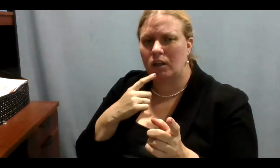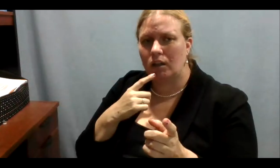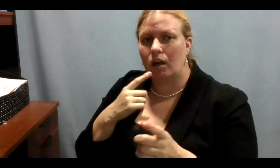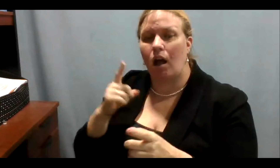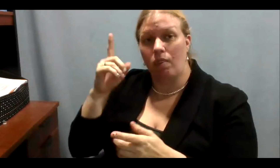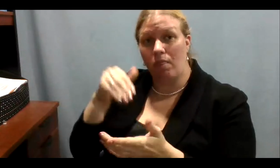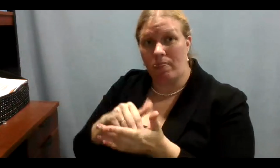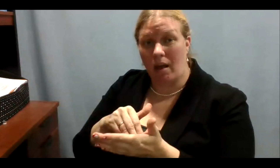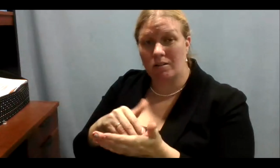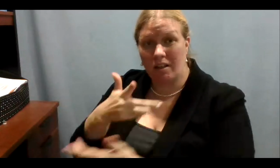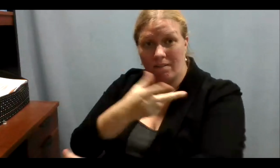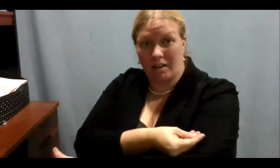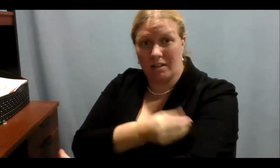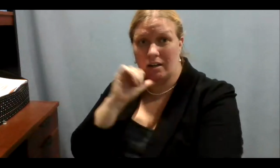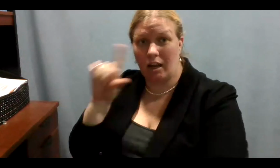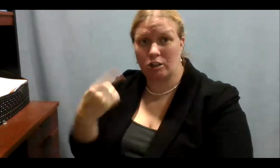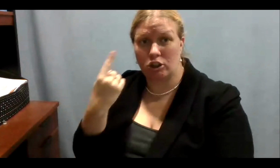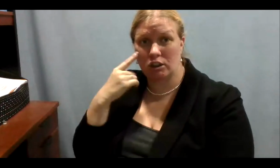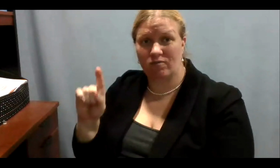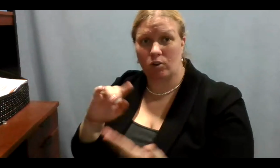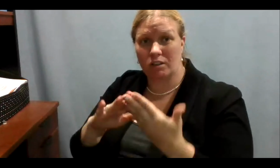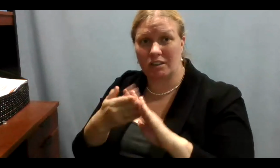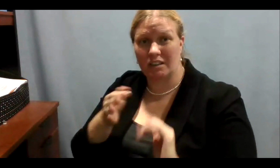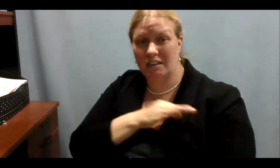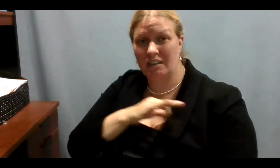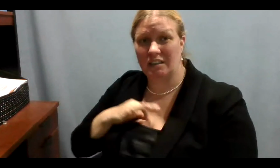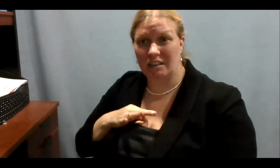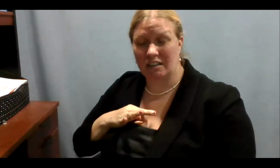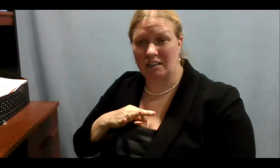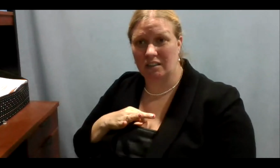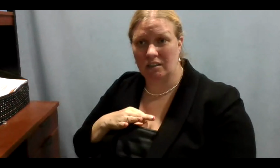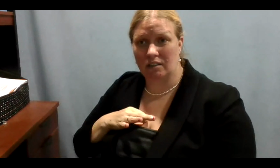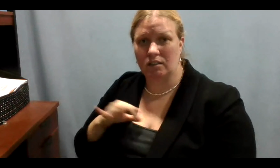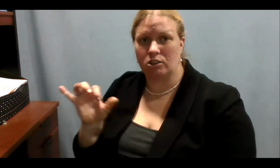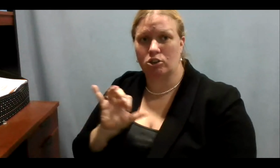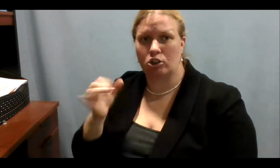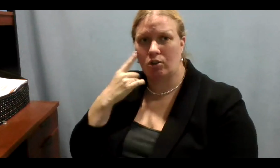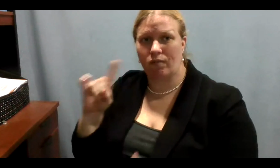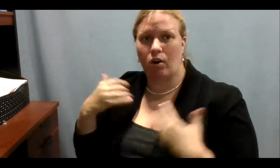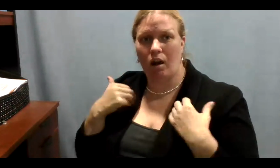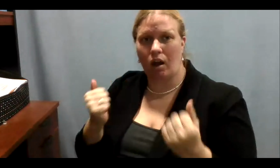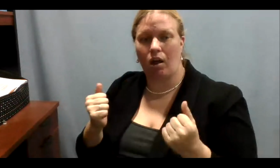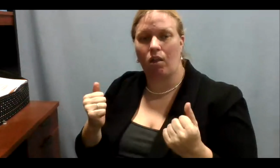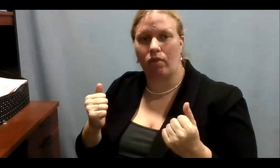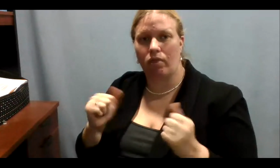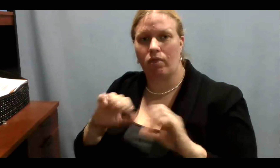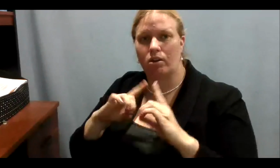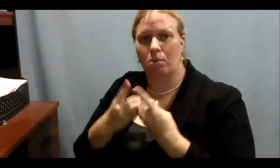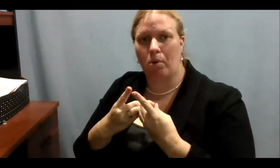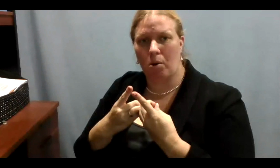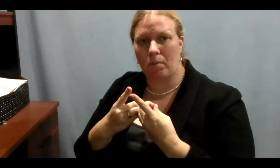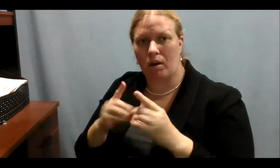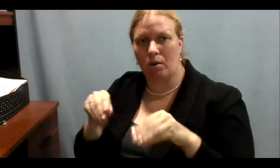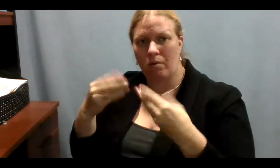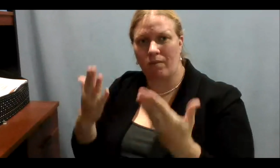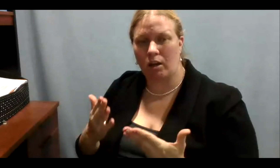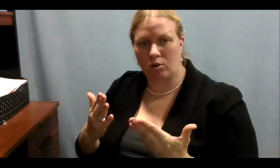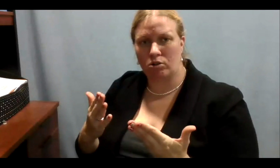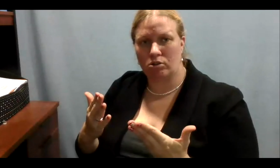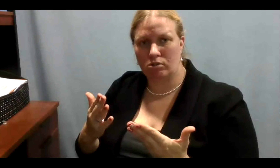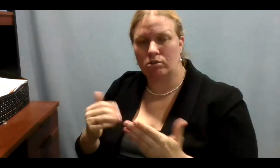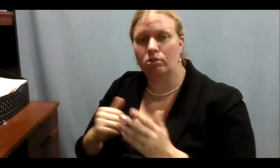vaccines is not just for city staff. Also for health providers, the health department will be vaccinating other